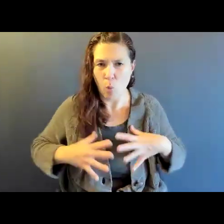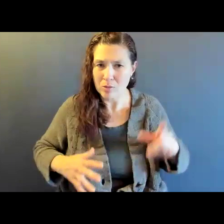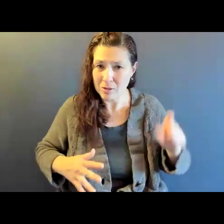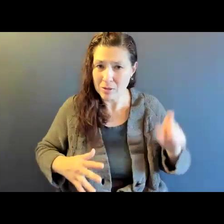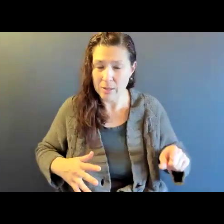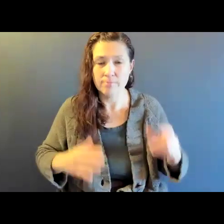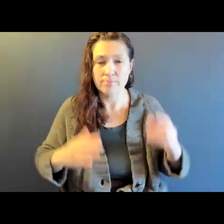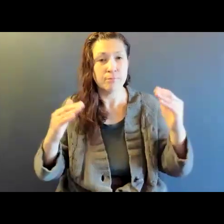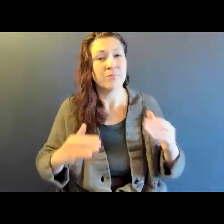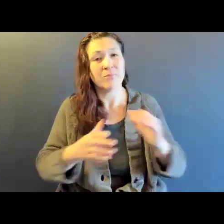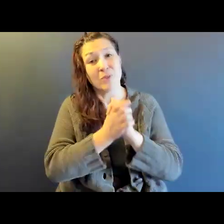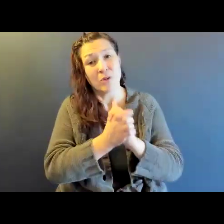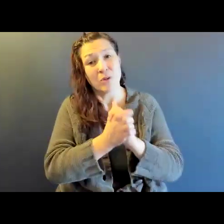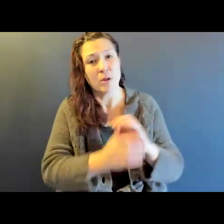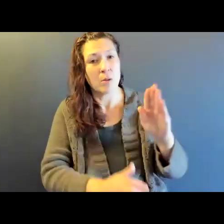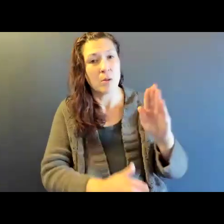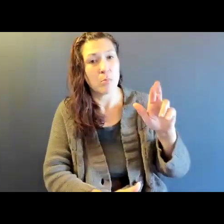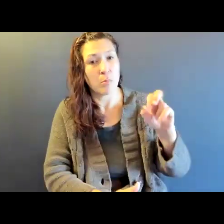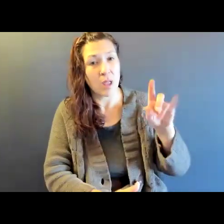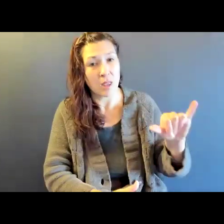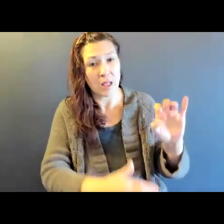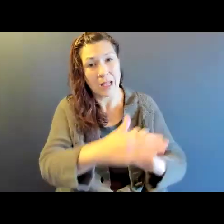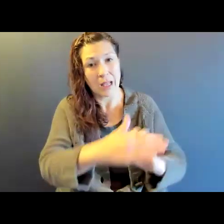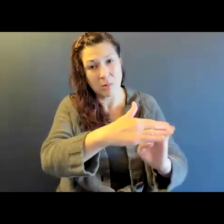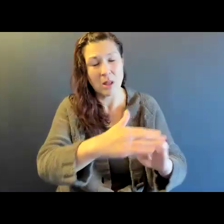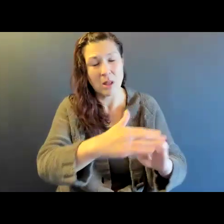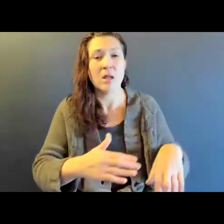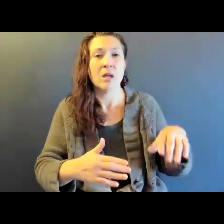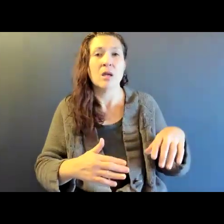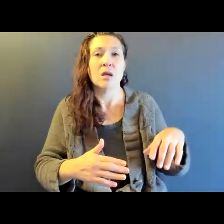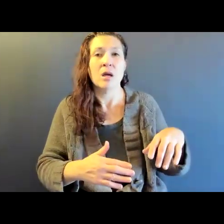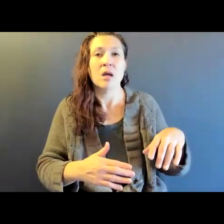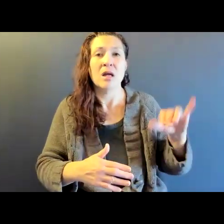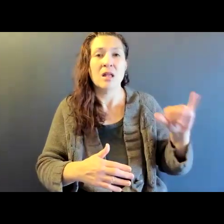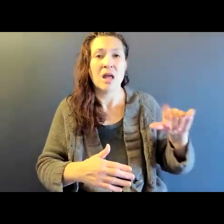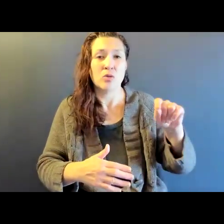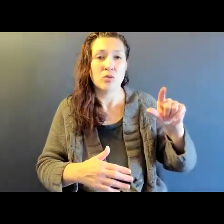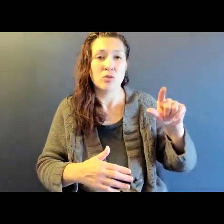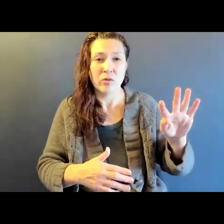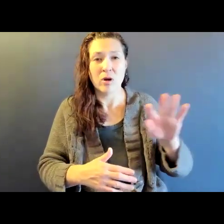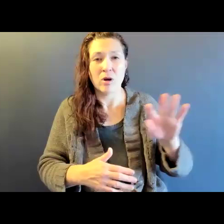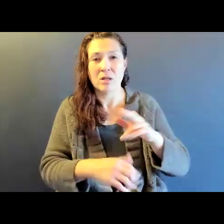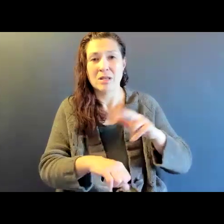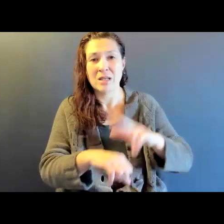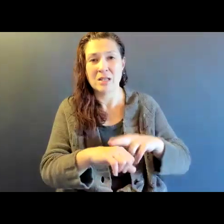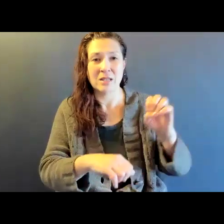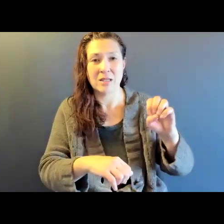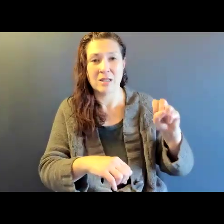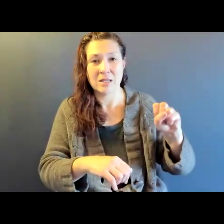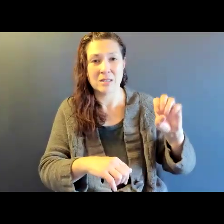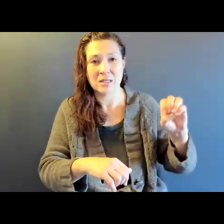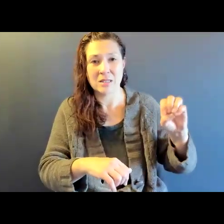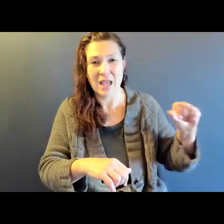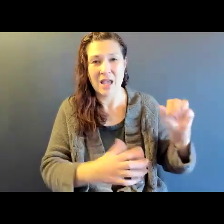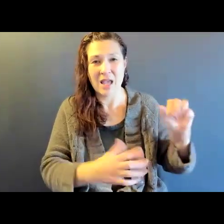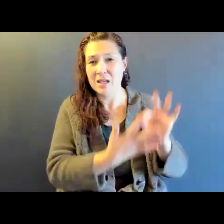Congratulations to the Bradley Elementary School for being named a 2024 National ESEA Distinguished School in the